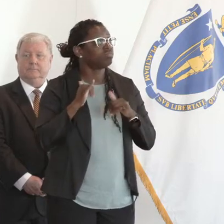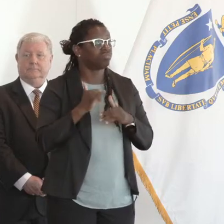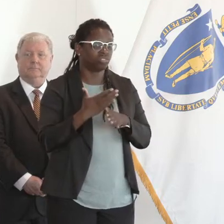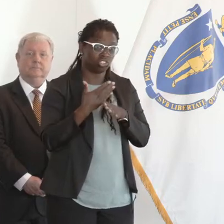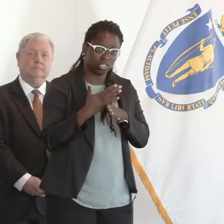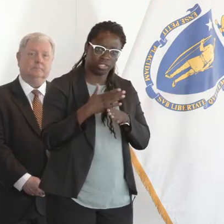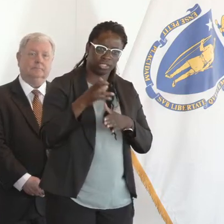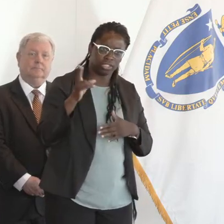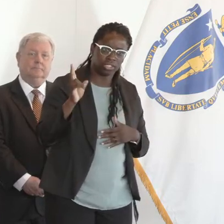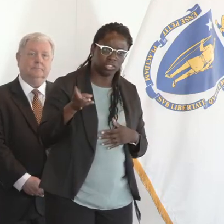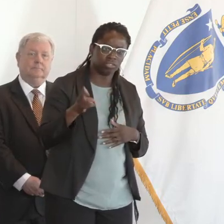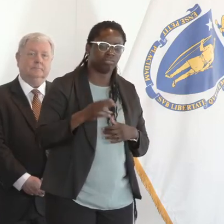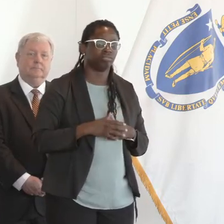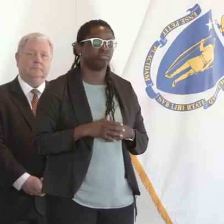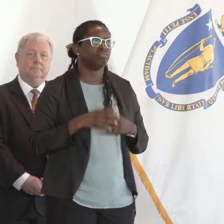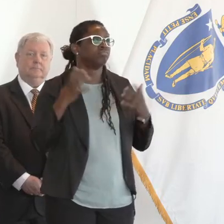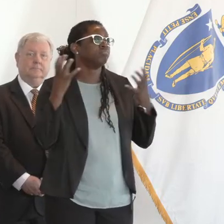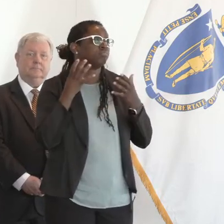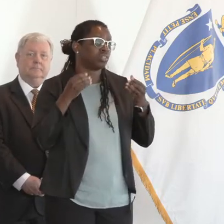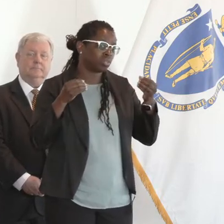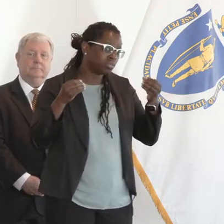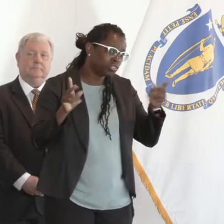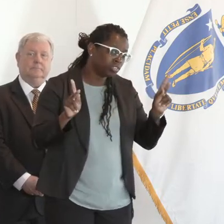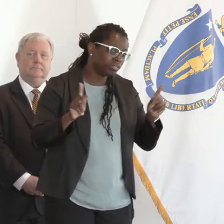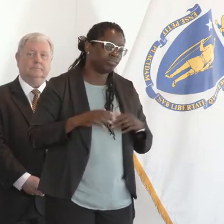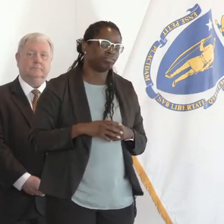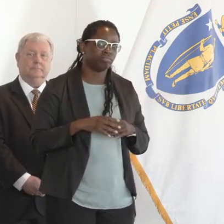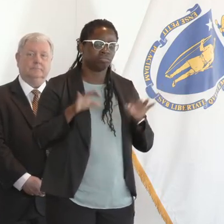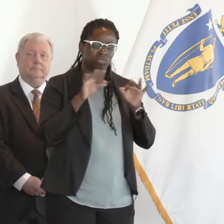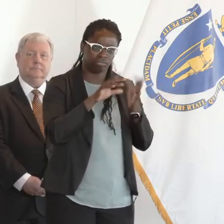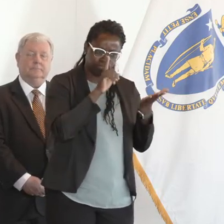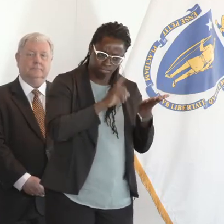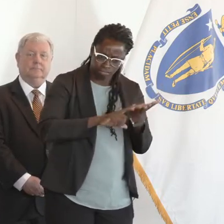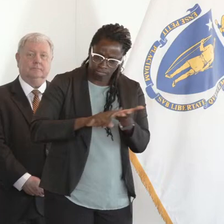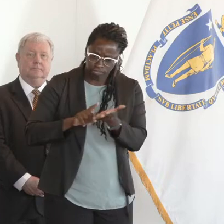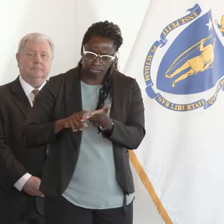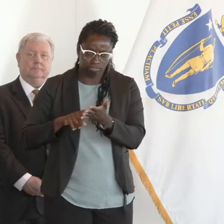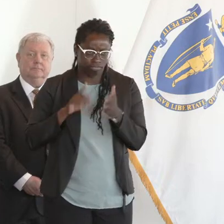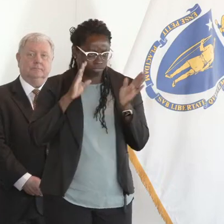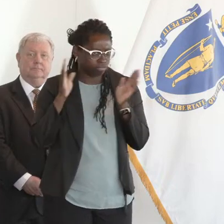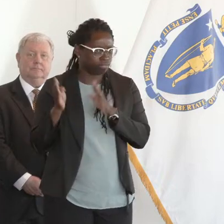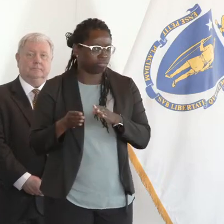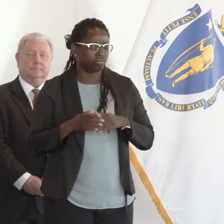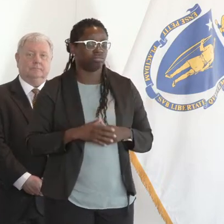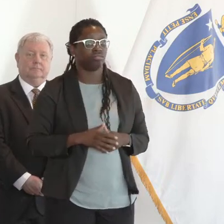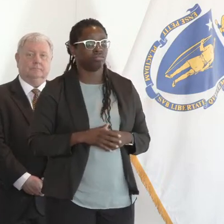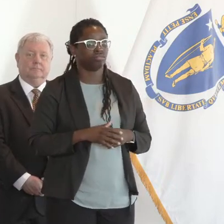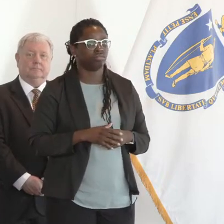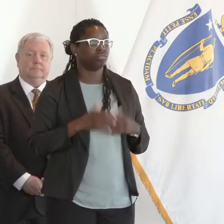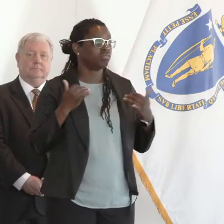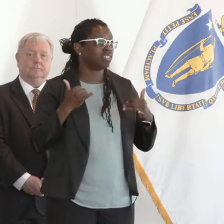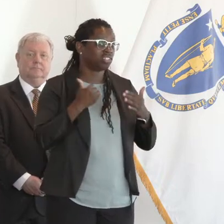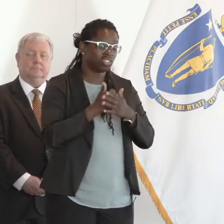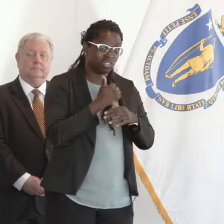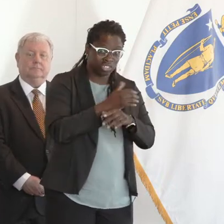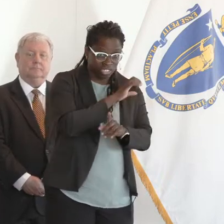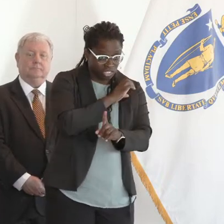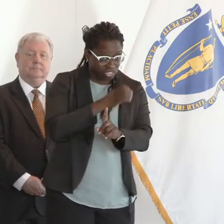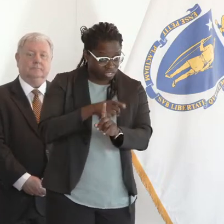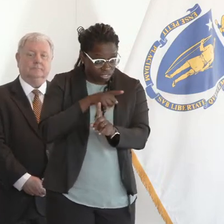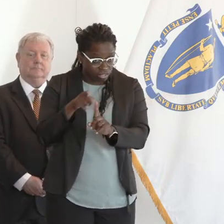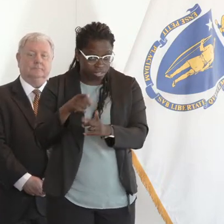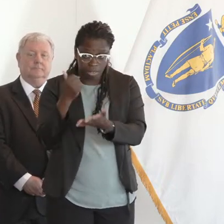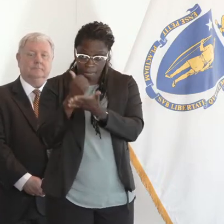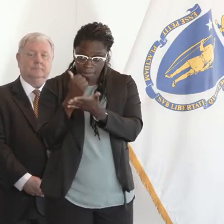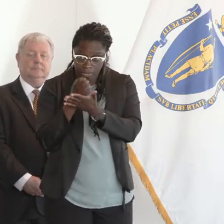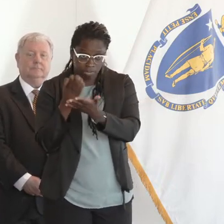opportunity that we must explore. Renewable energy, as the governor said, is an economic driver, a job creator,